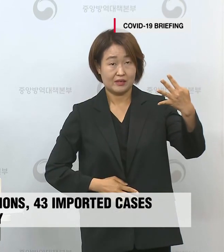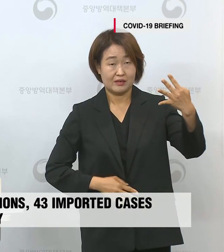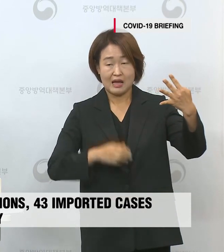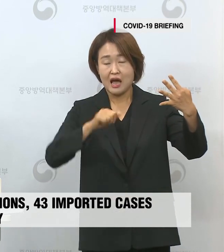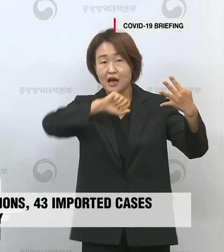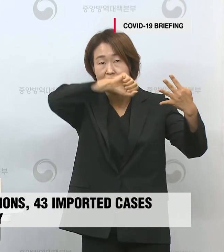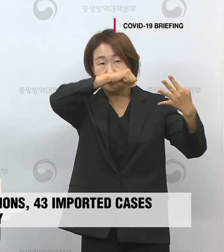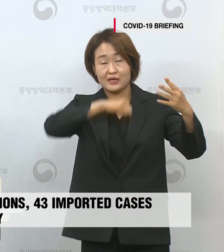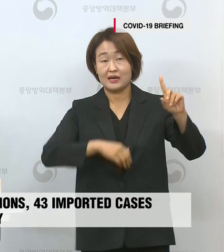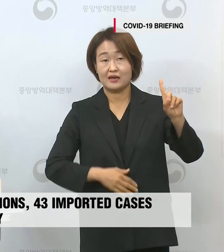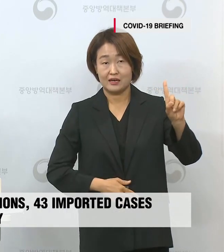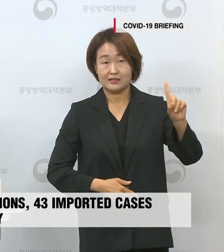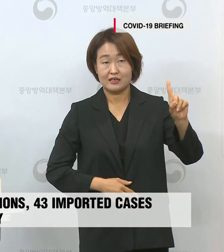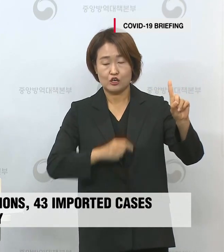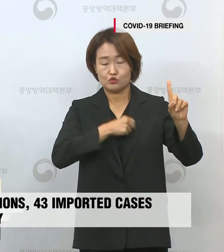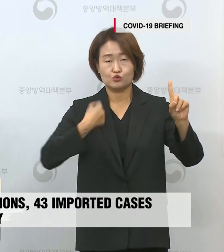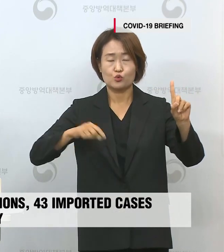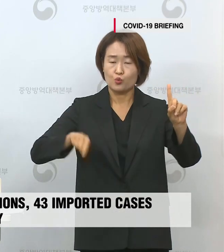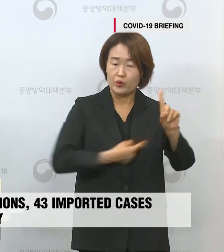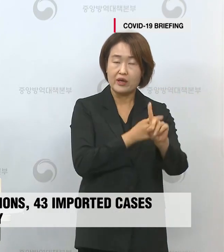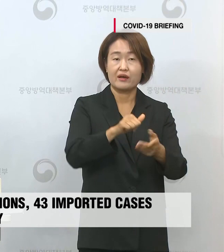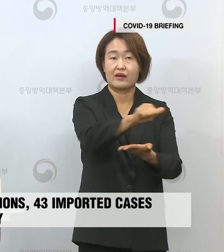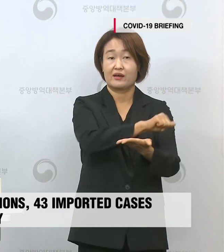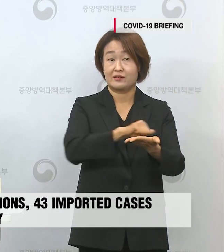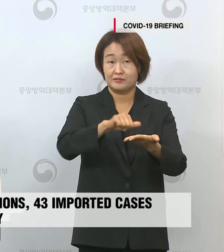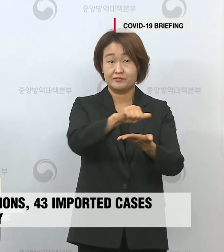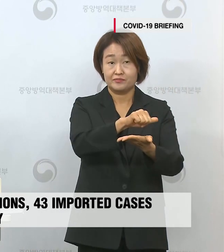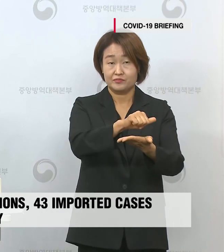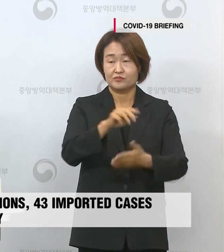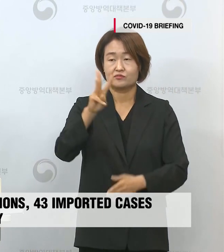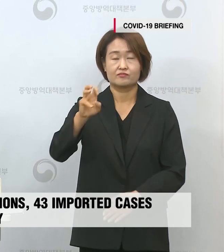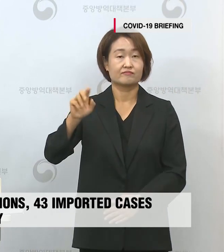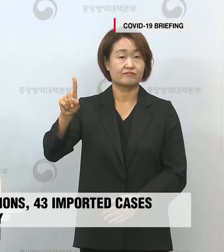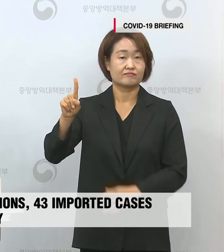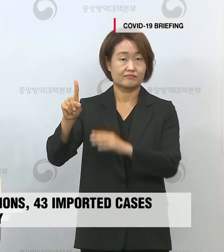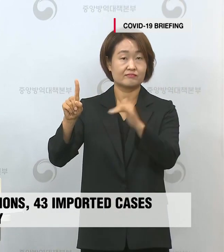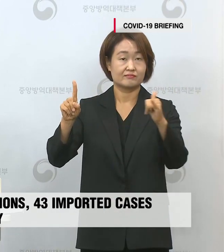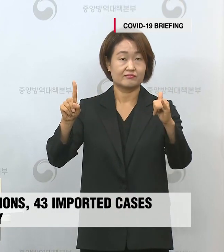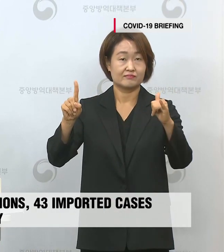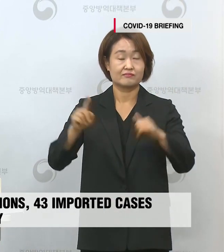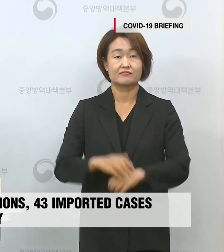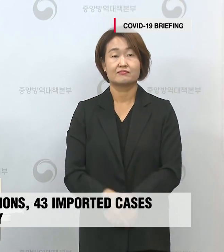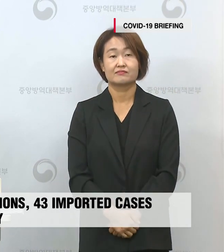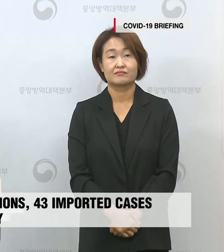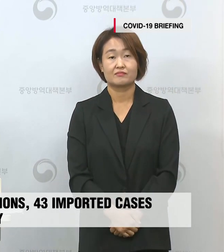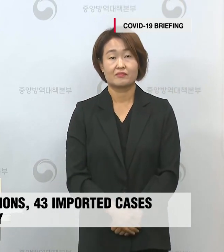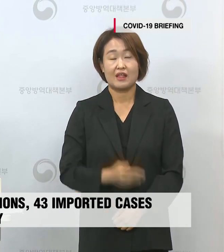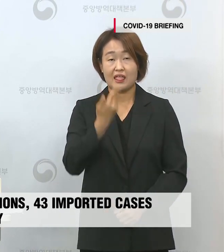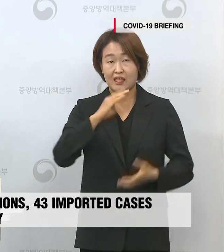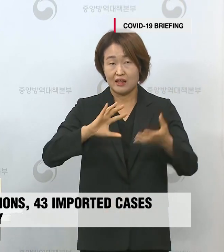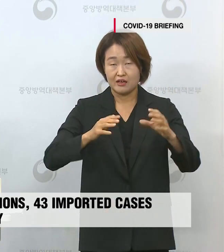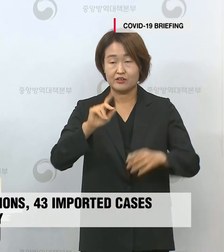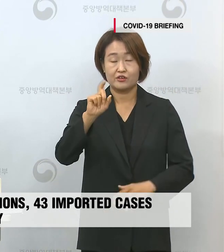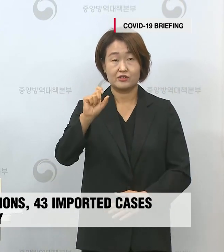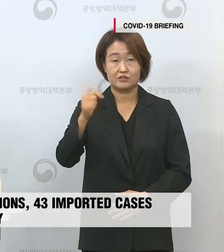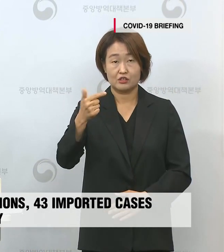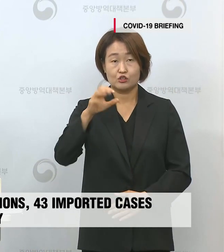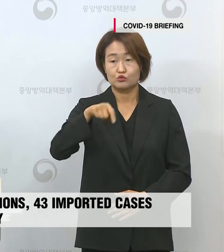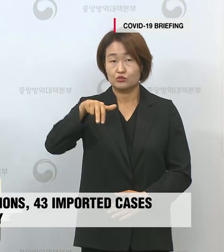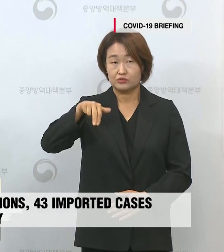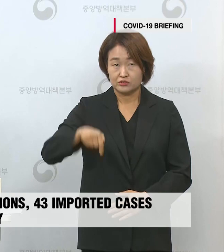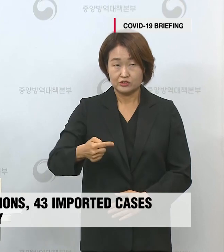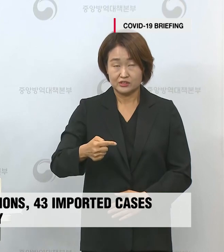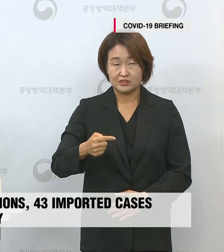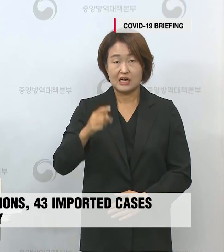US, 4 from Europe, and 1 from Africa, and 31 from Asia, excluding China, 16 from